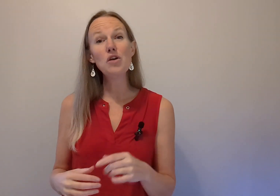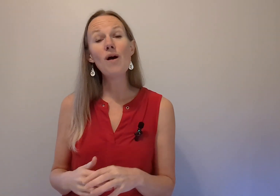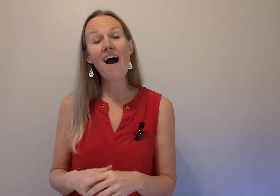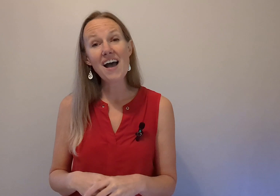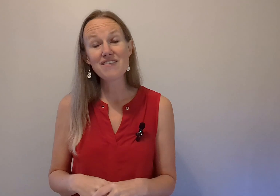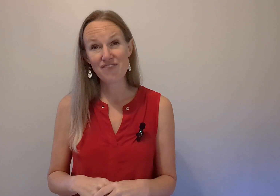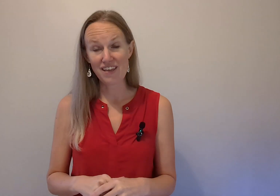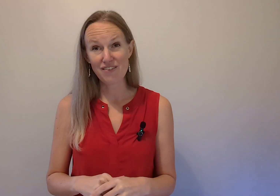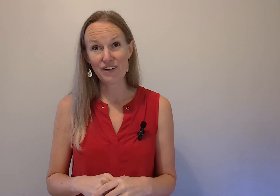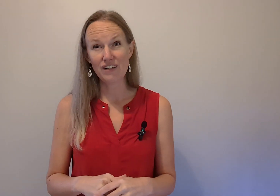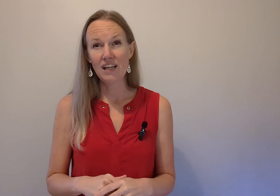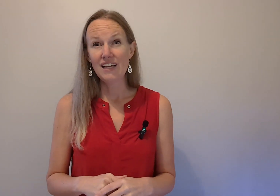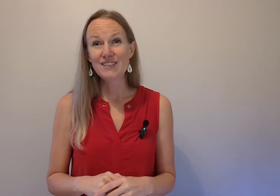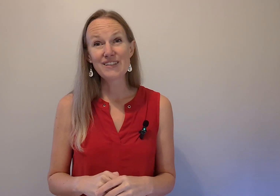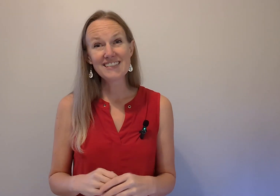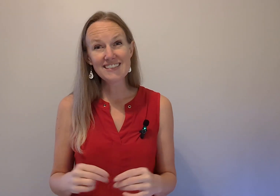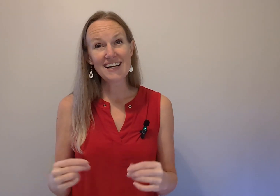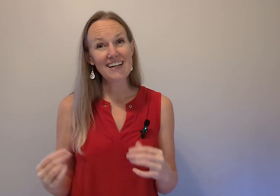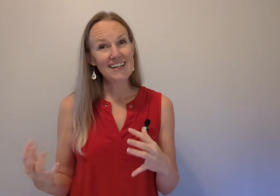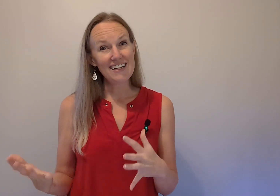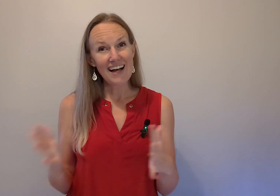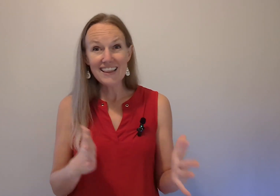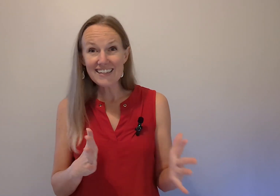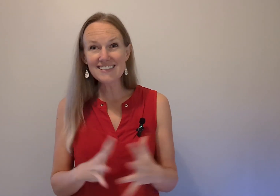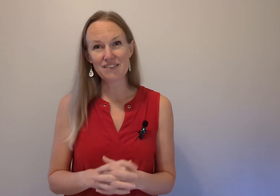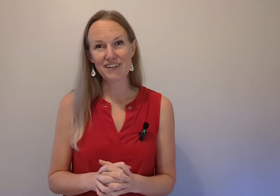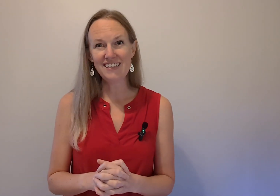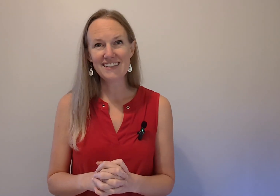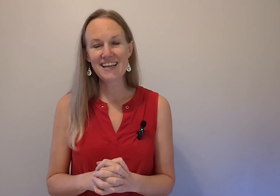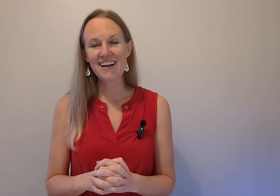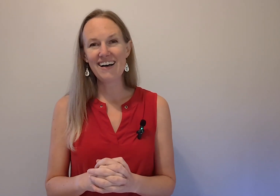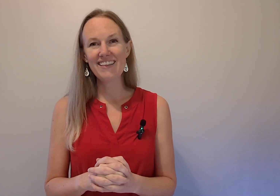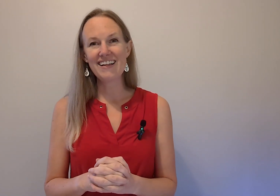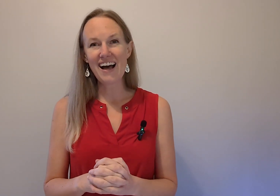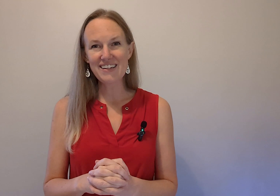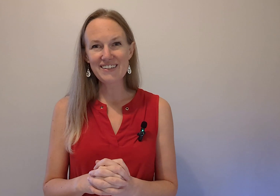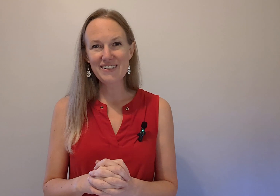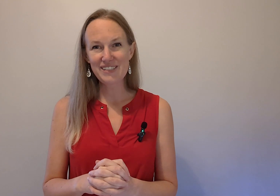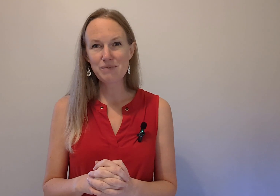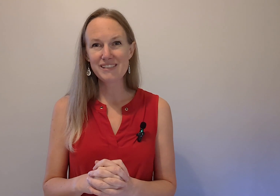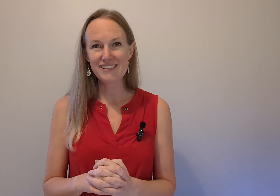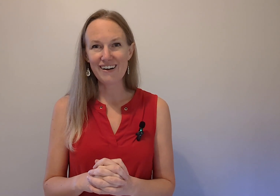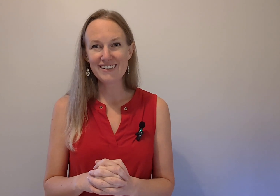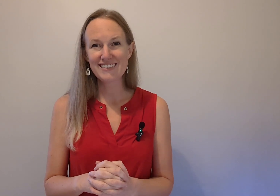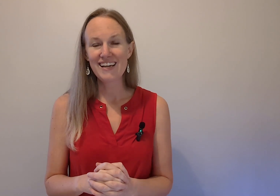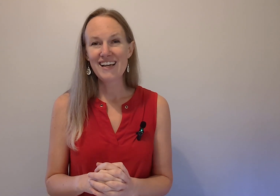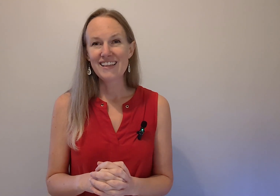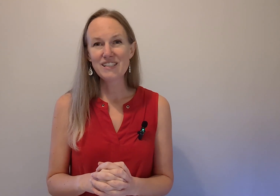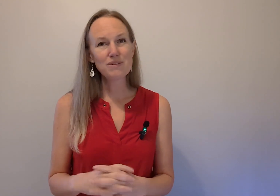you unfaithful." So this is a little different than other Christmas songs. This one